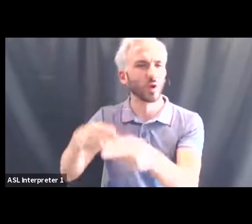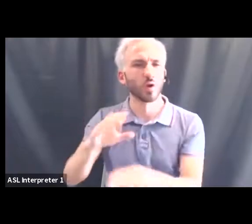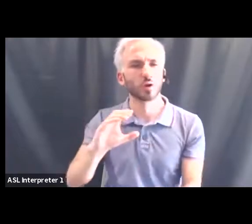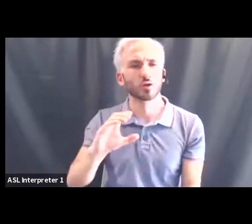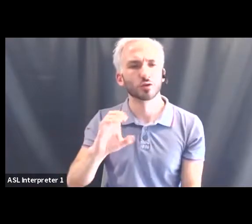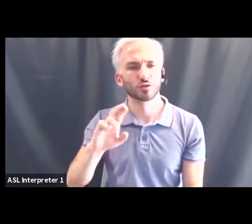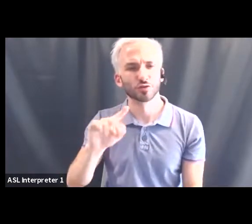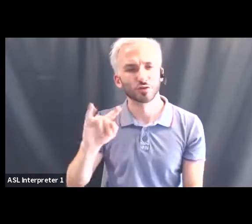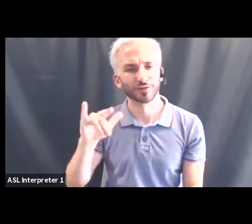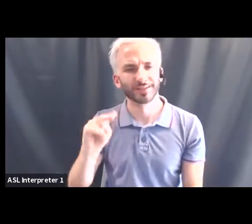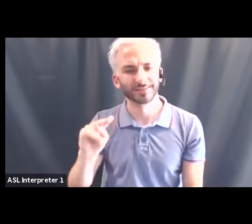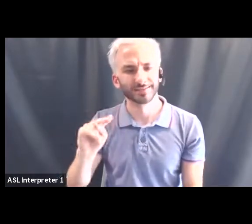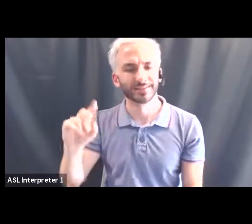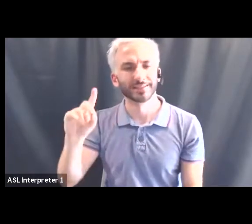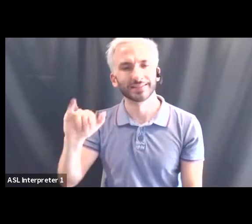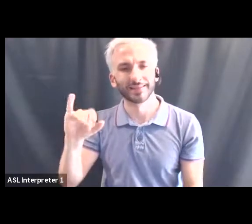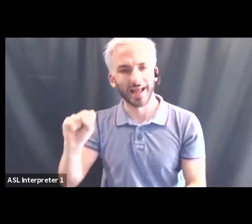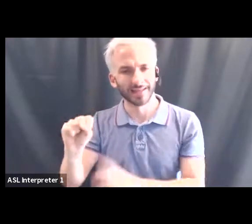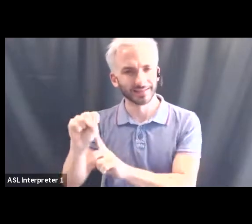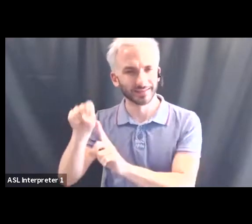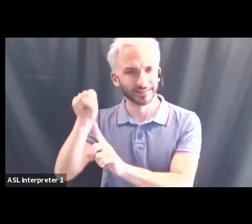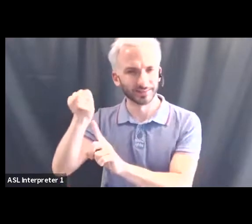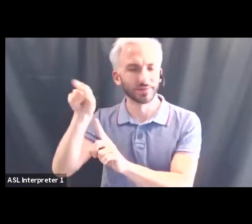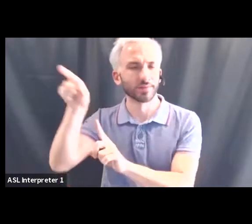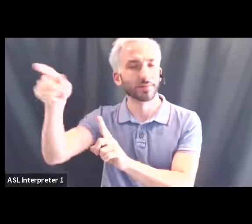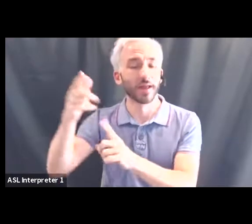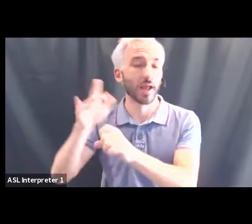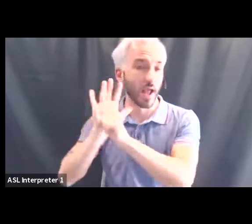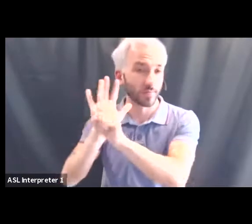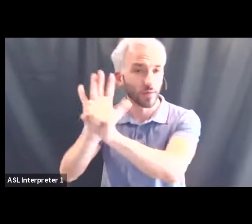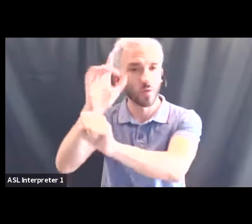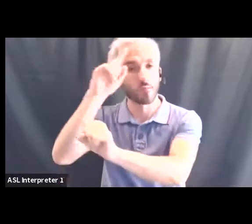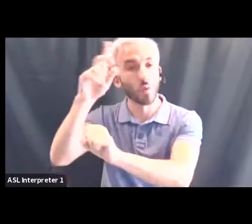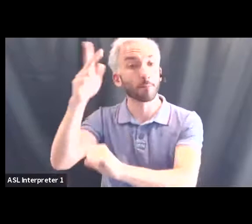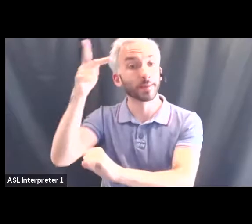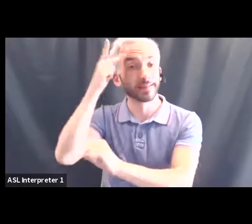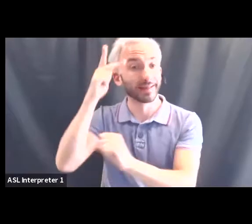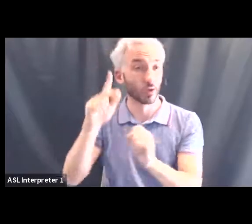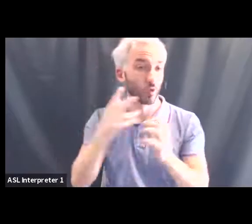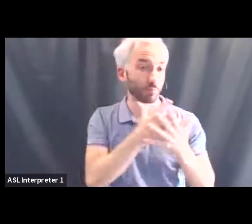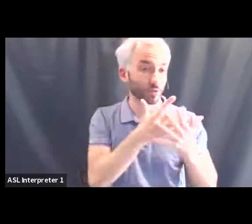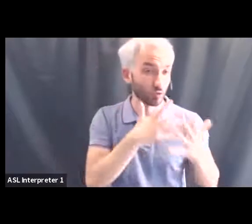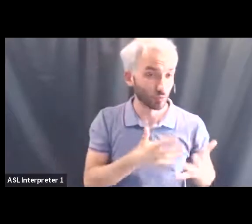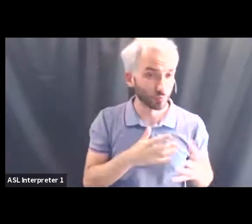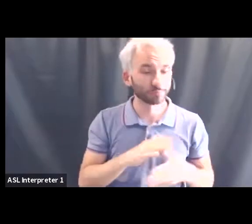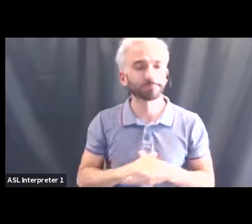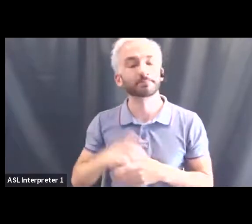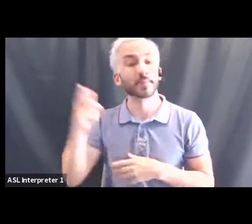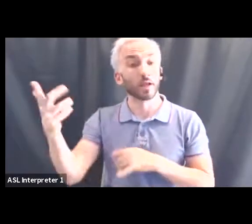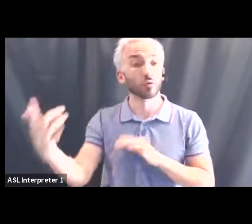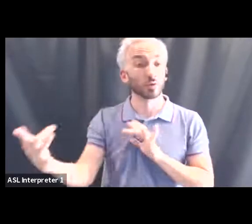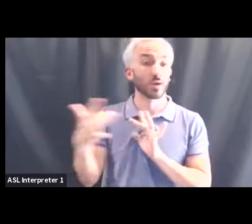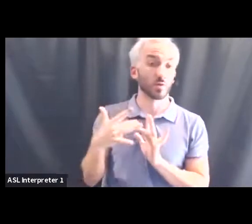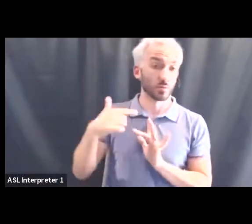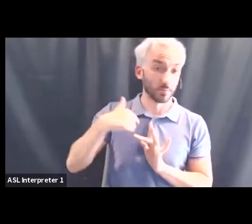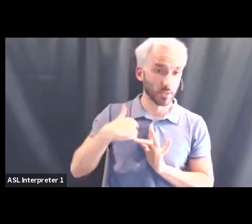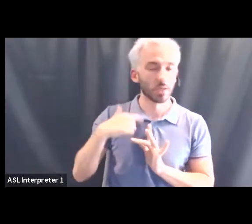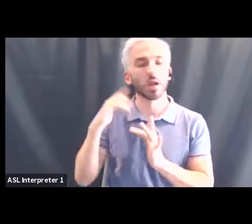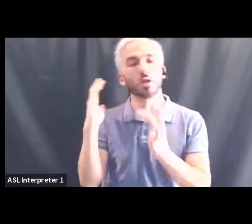fundraising for political prisoners. And they had reached out to me and a ton of other artists